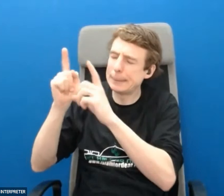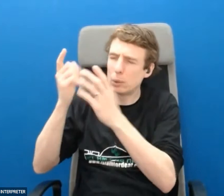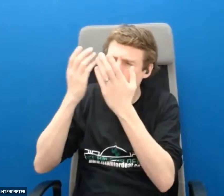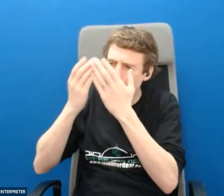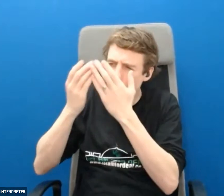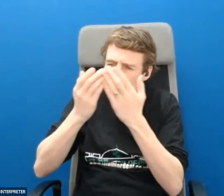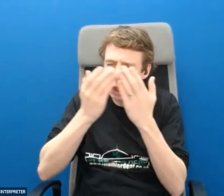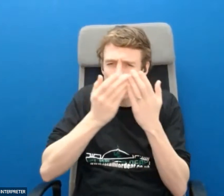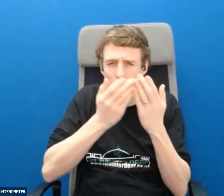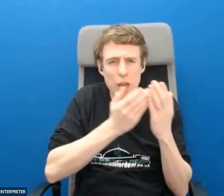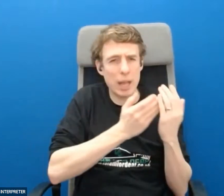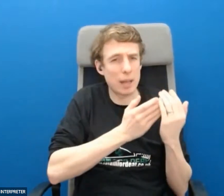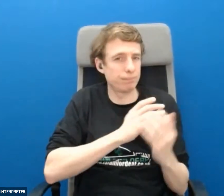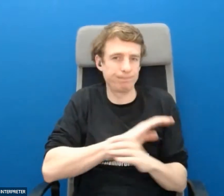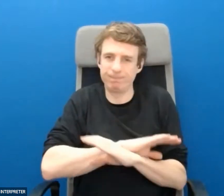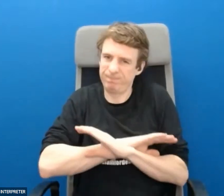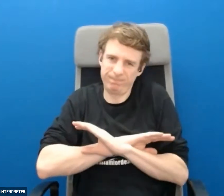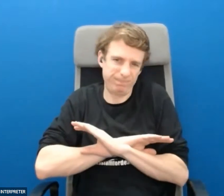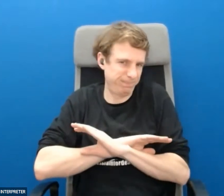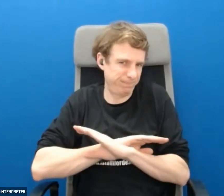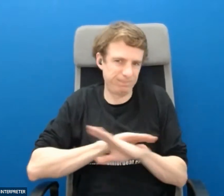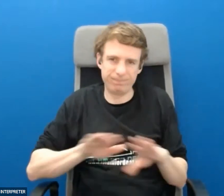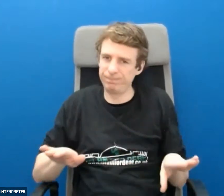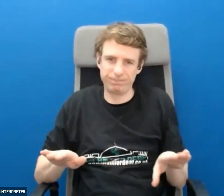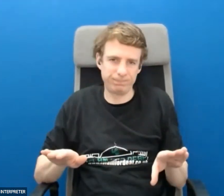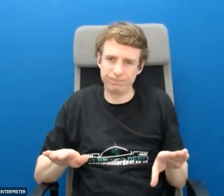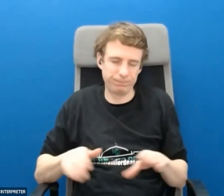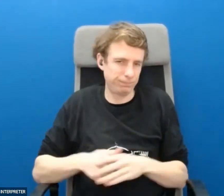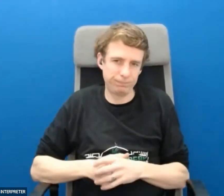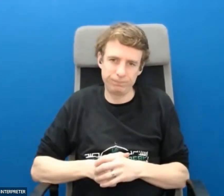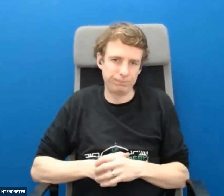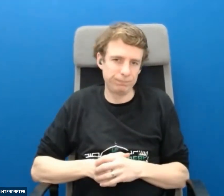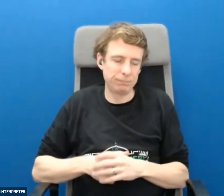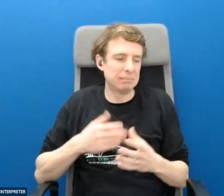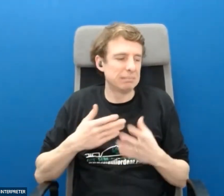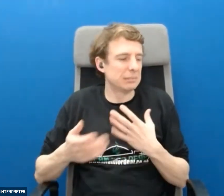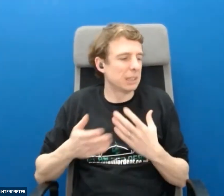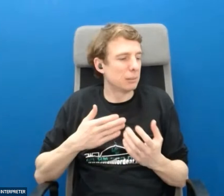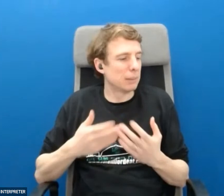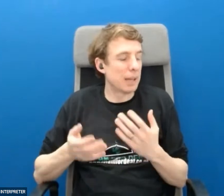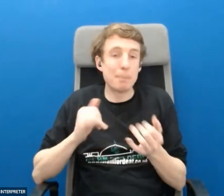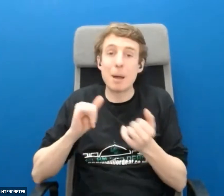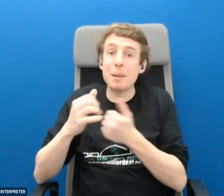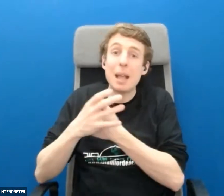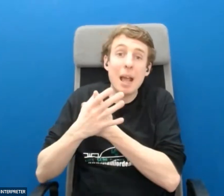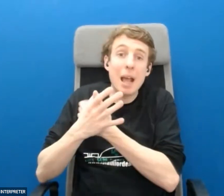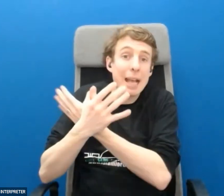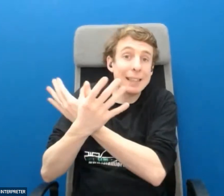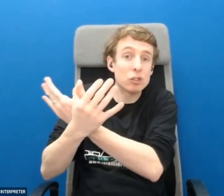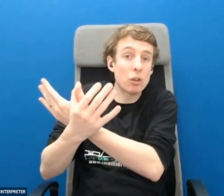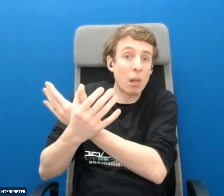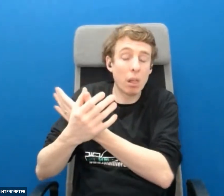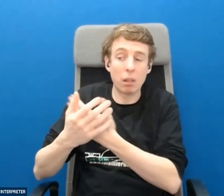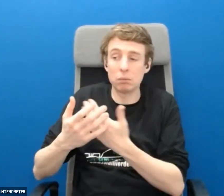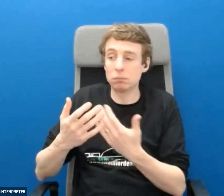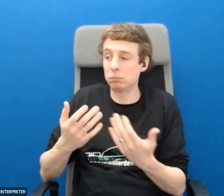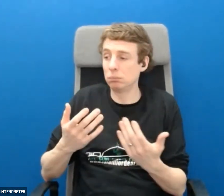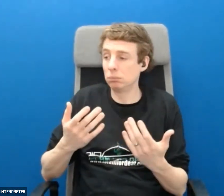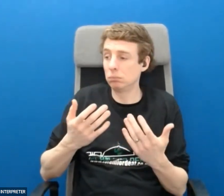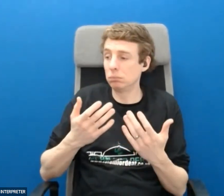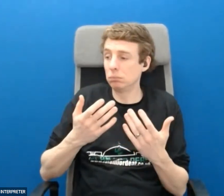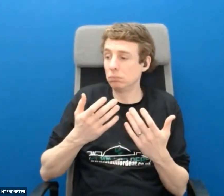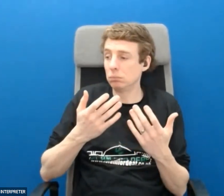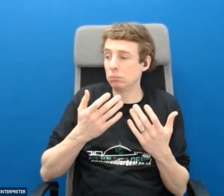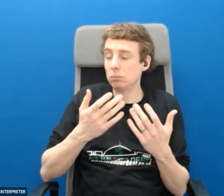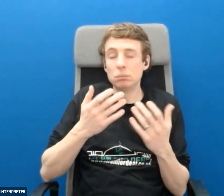again, irrespective of whether that's an angel, a prophet, one of the